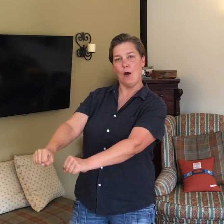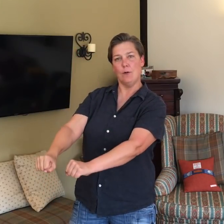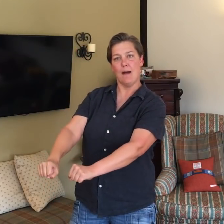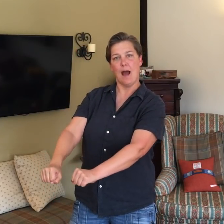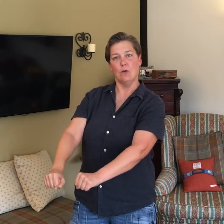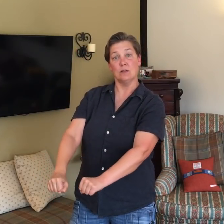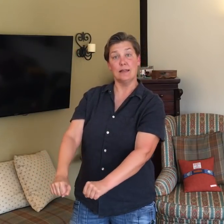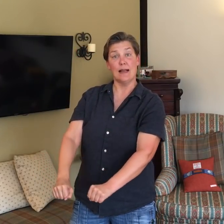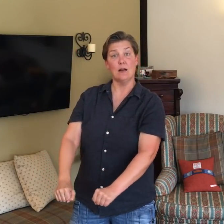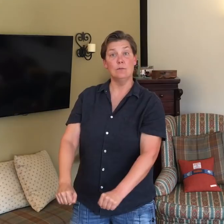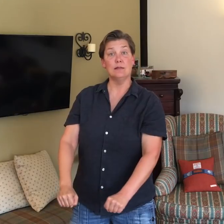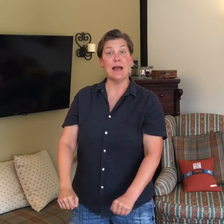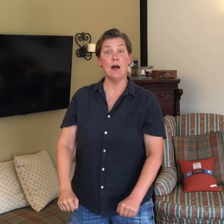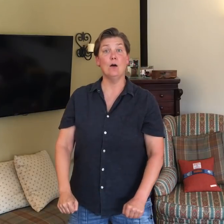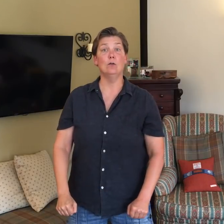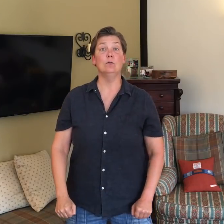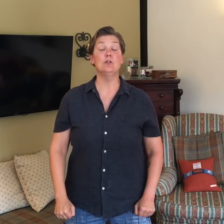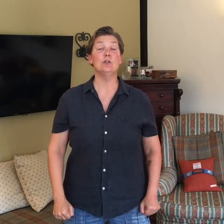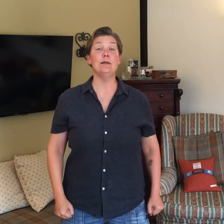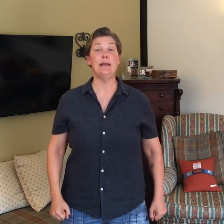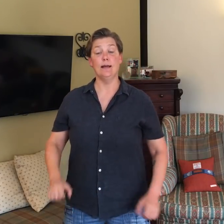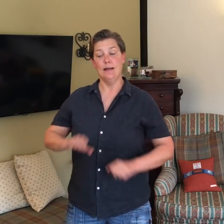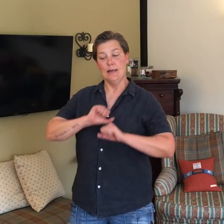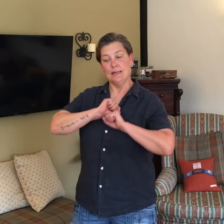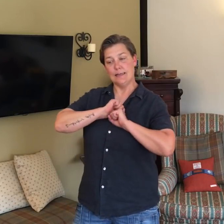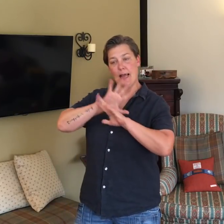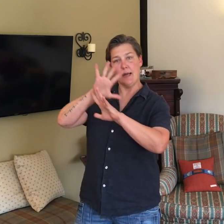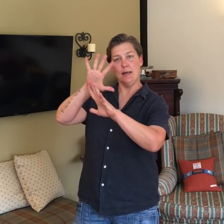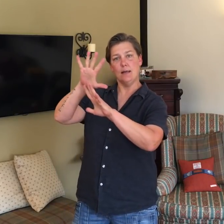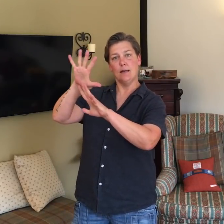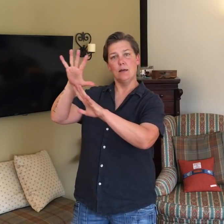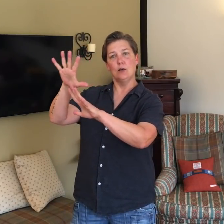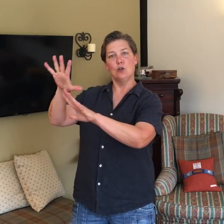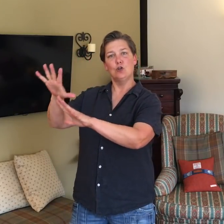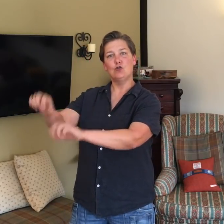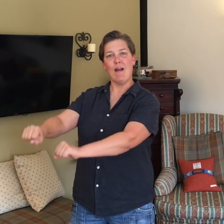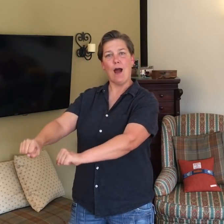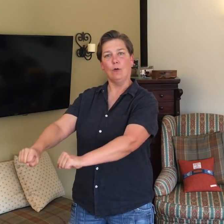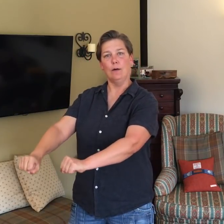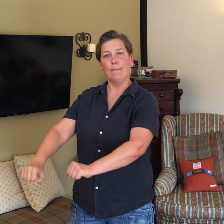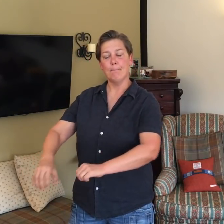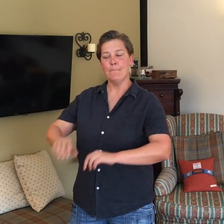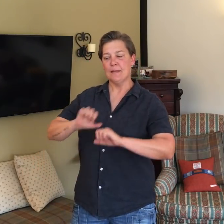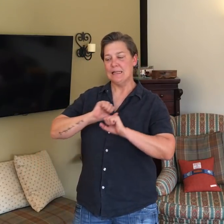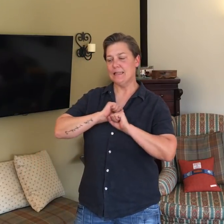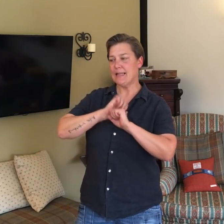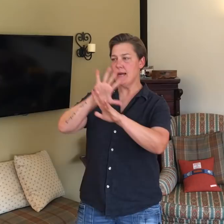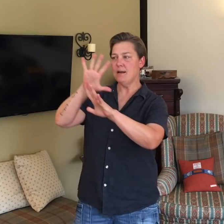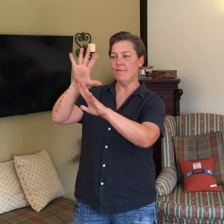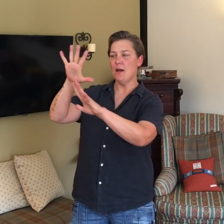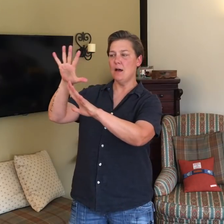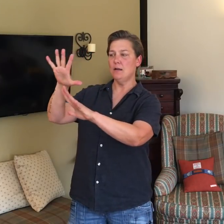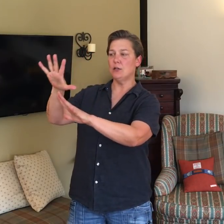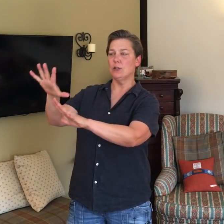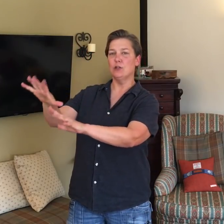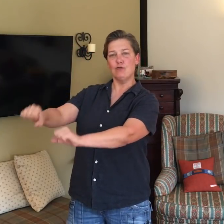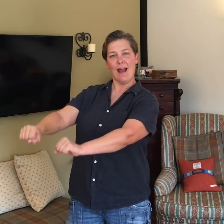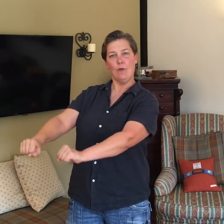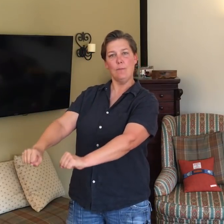them out. And that comes down to here. Send, drown. Send a flood, gonna drown them